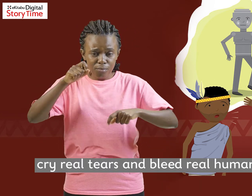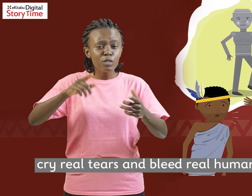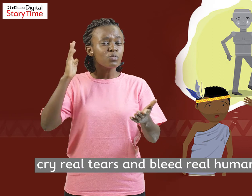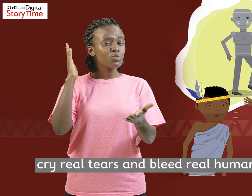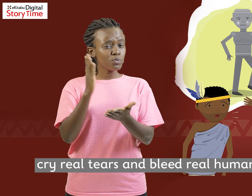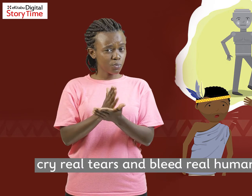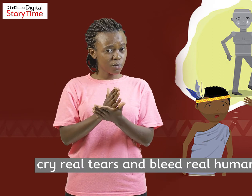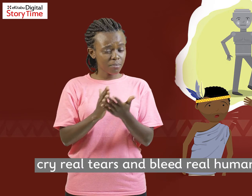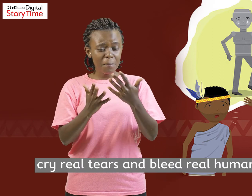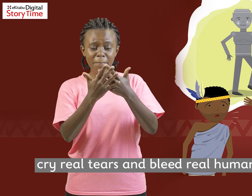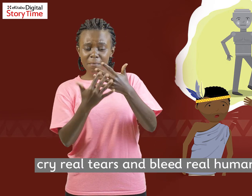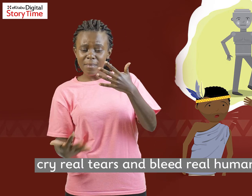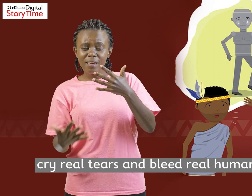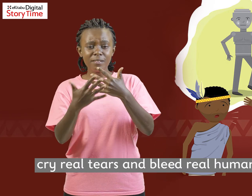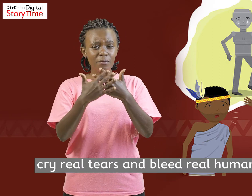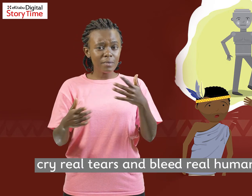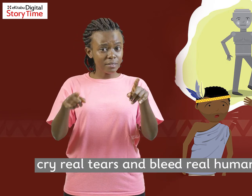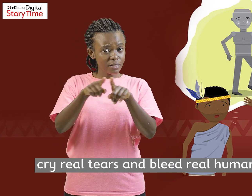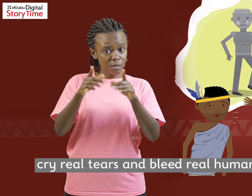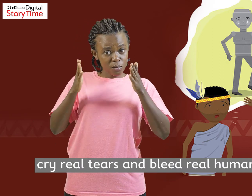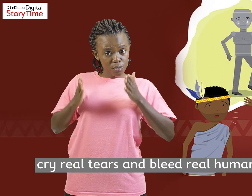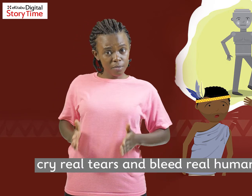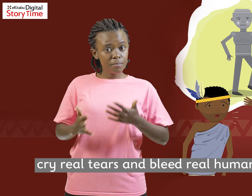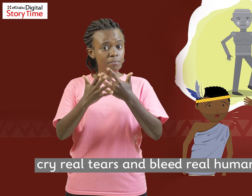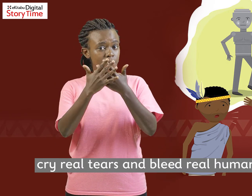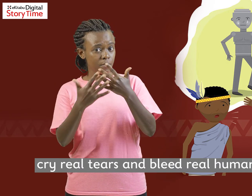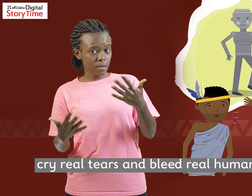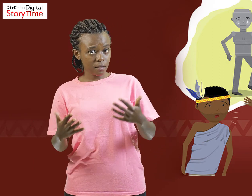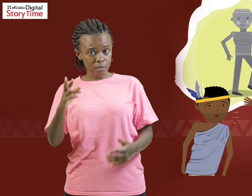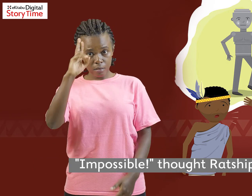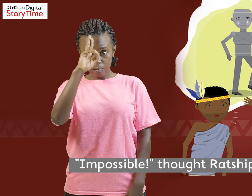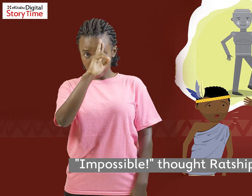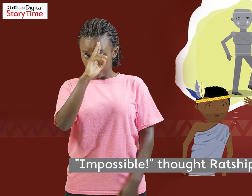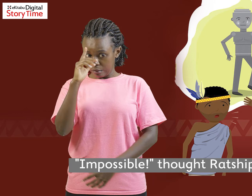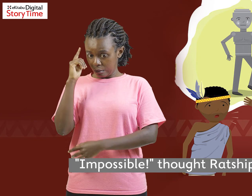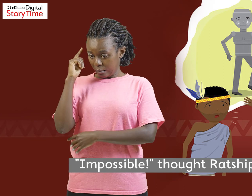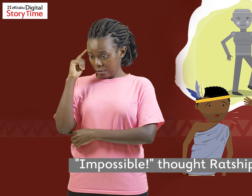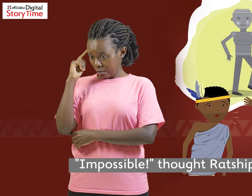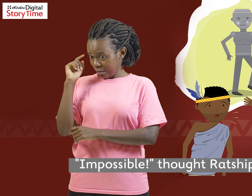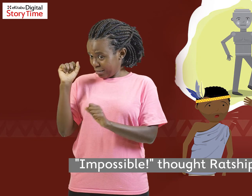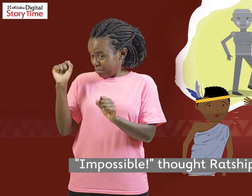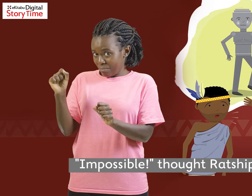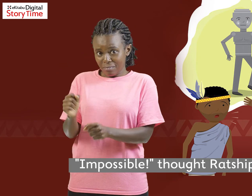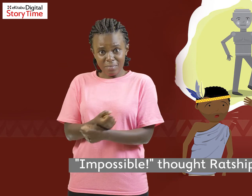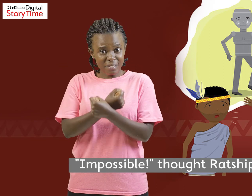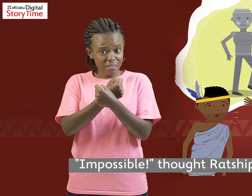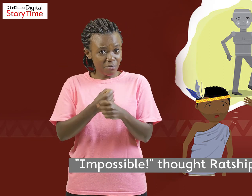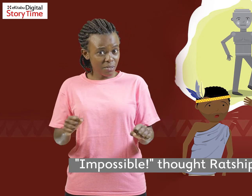cry real tears, and bleed real human blood." "Impossible," thought Ratshipi.